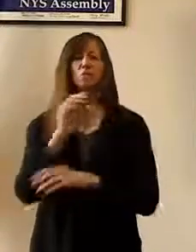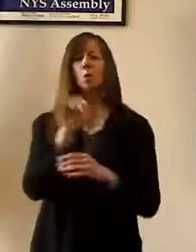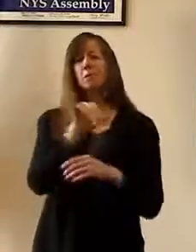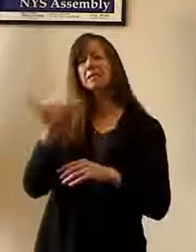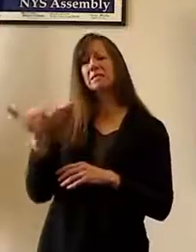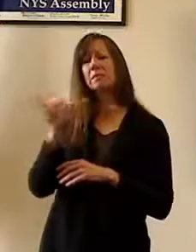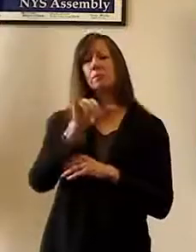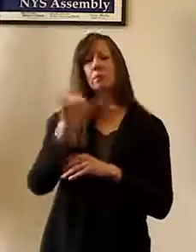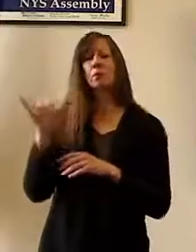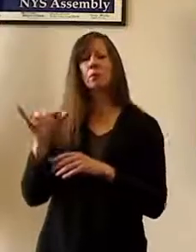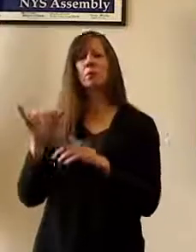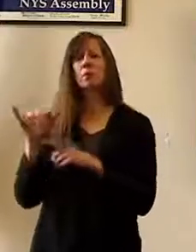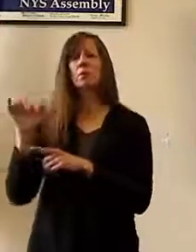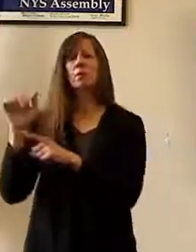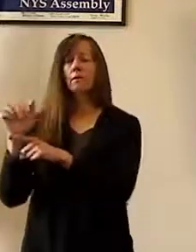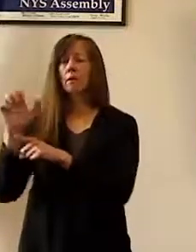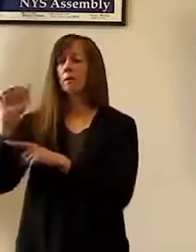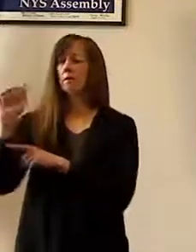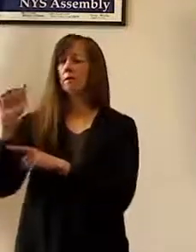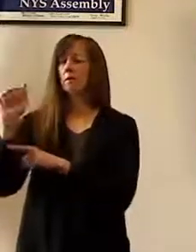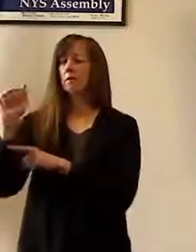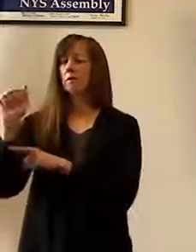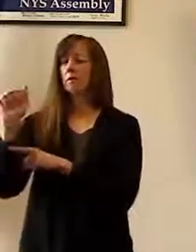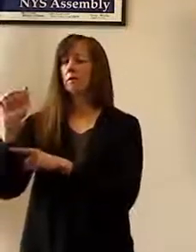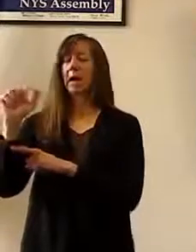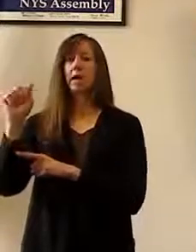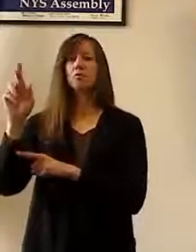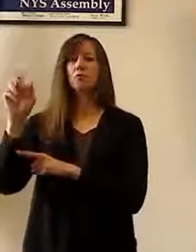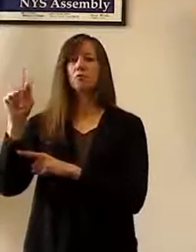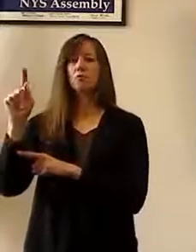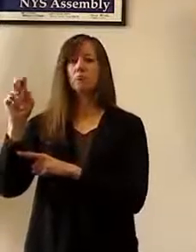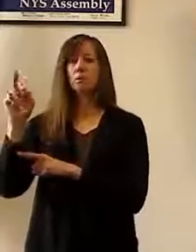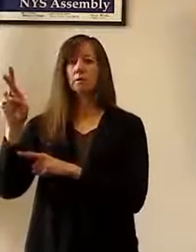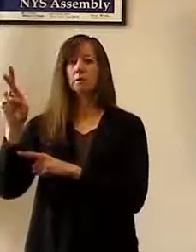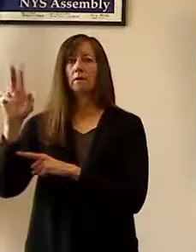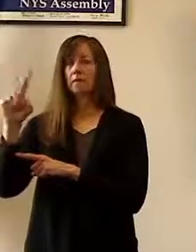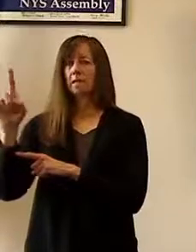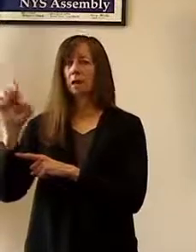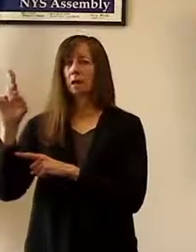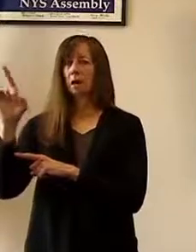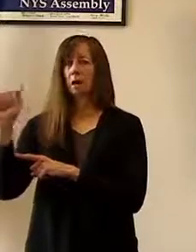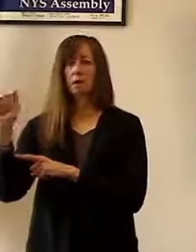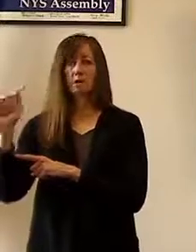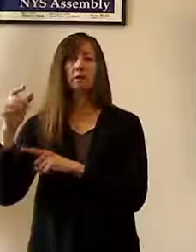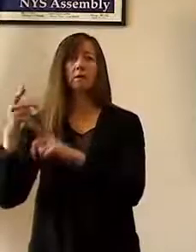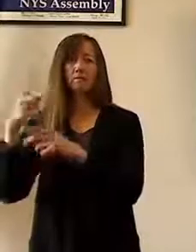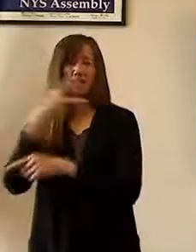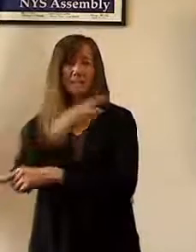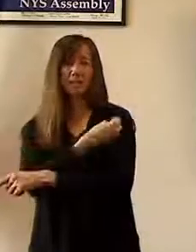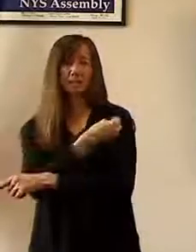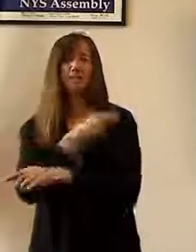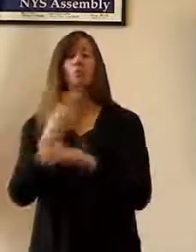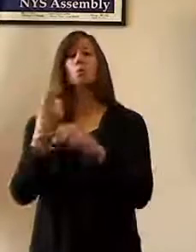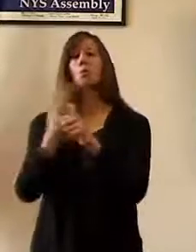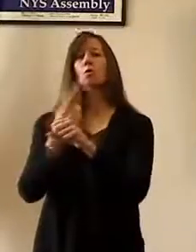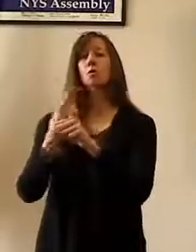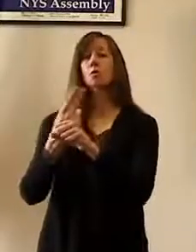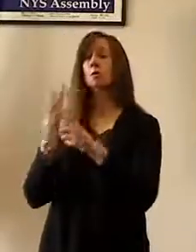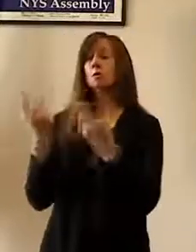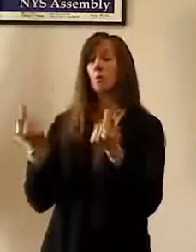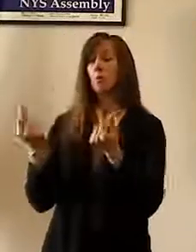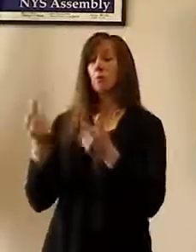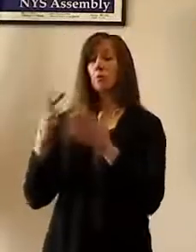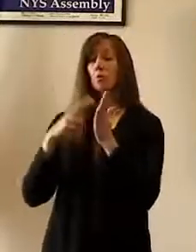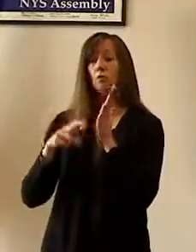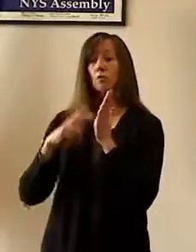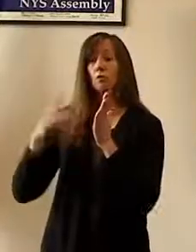uses chimpanzee adenovirus as the vector for their COVID